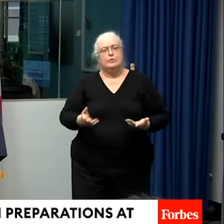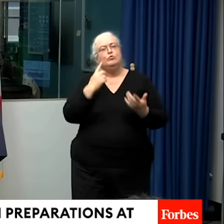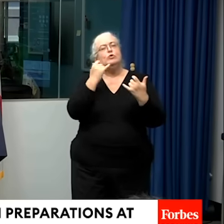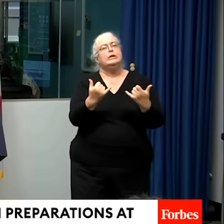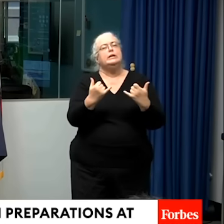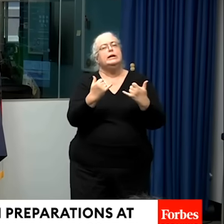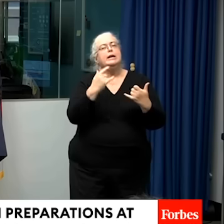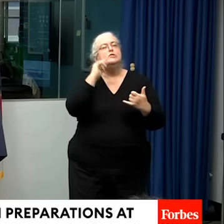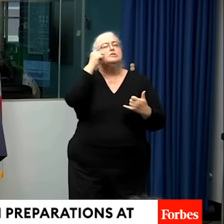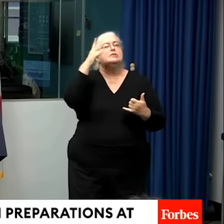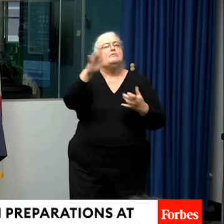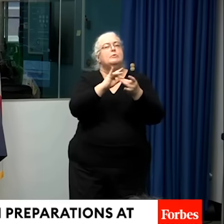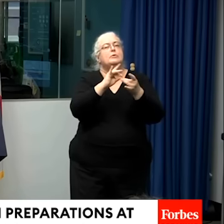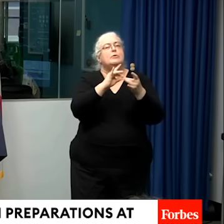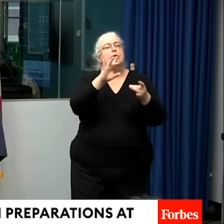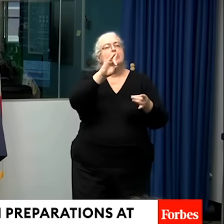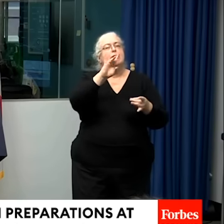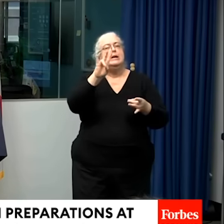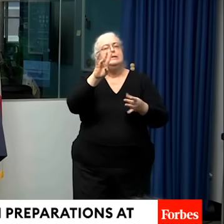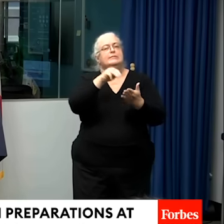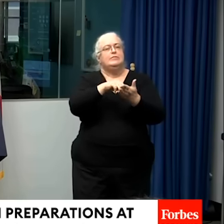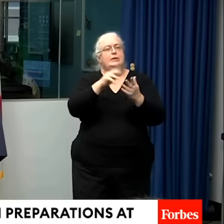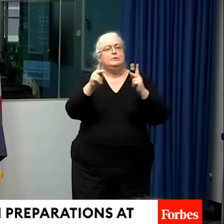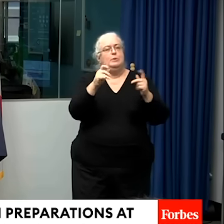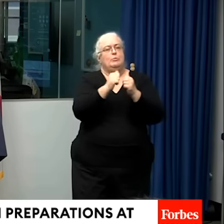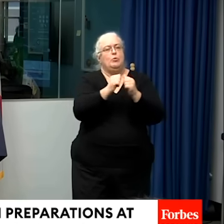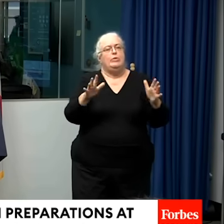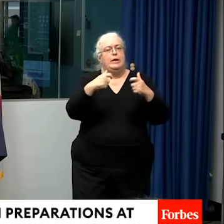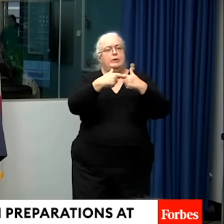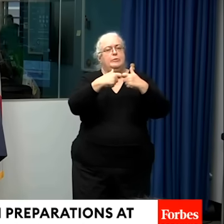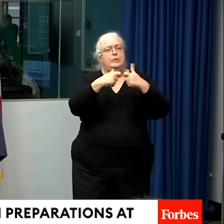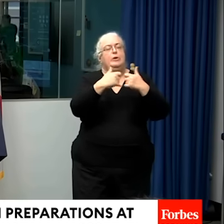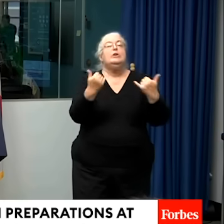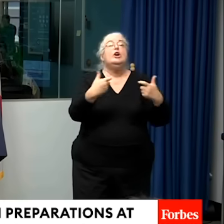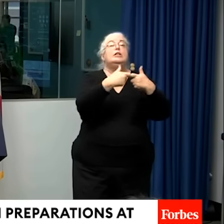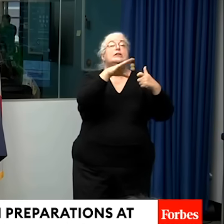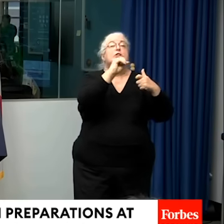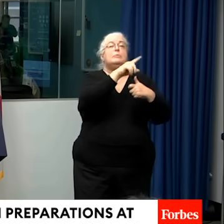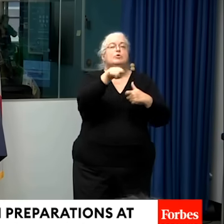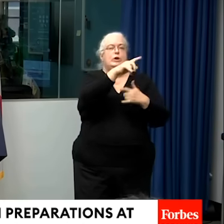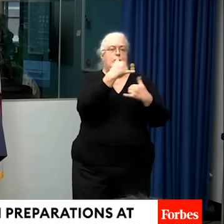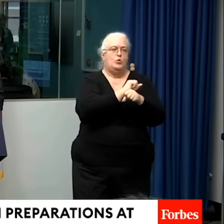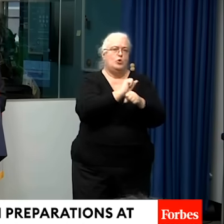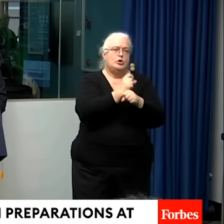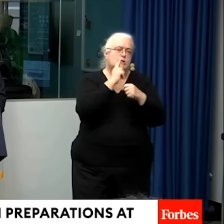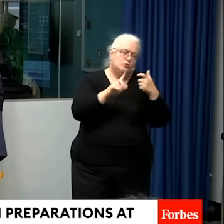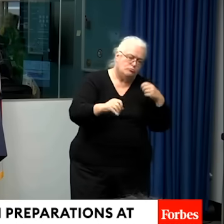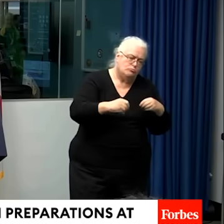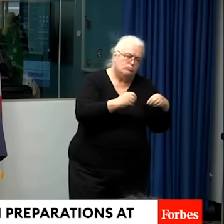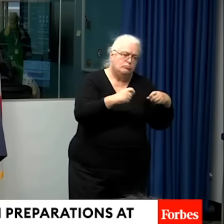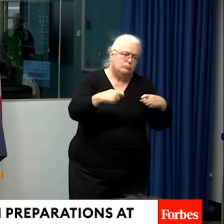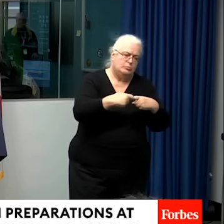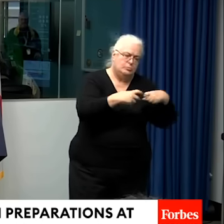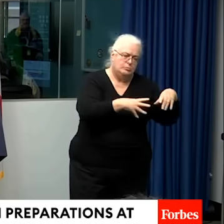now, as the governor's mentioned, there's over 87,000 accounts without power, and our electrical providers are working diligently to restore the power as fast